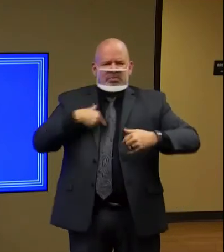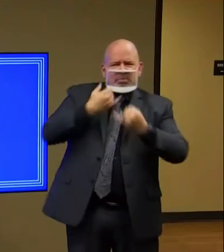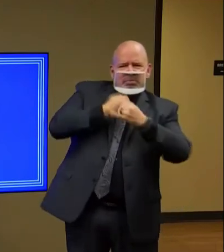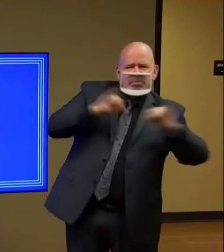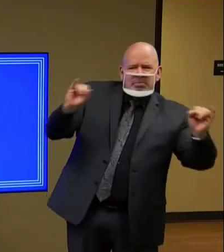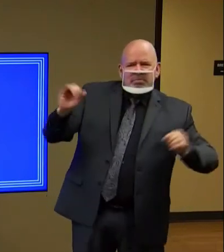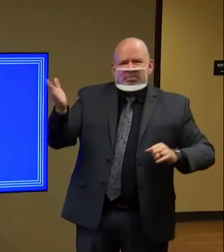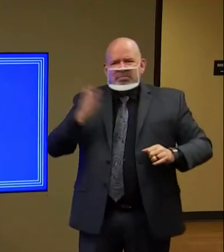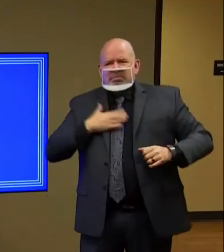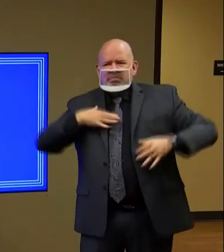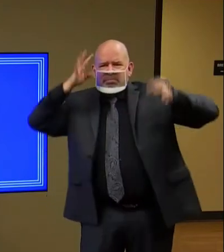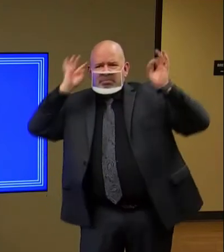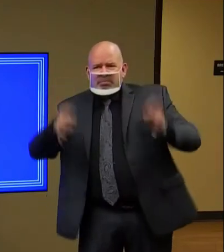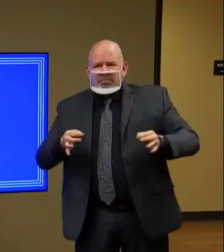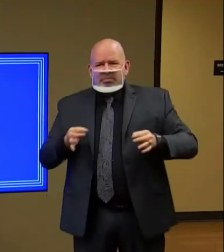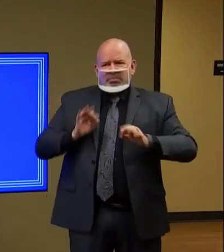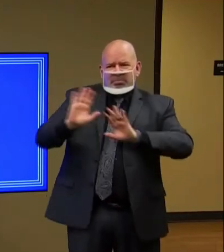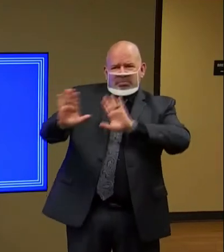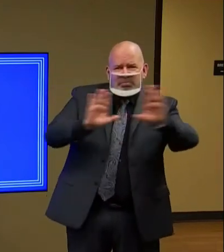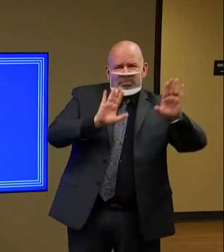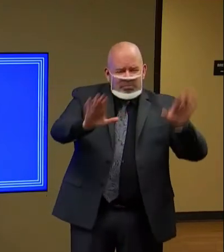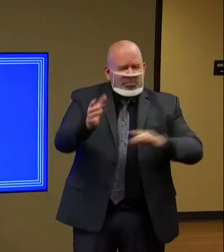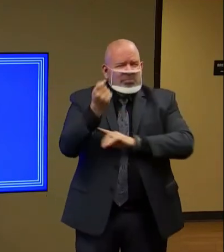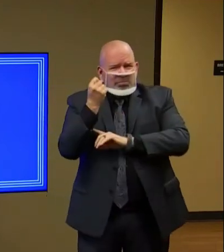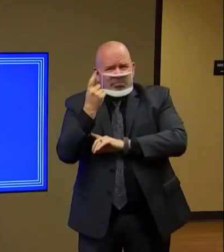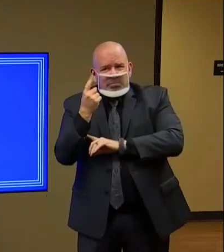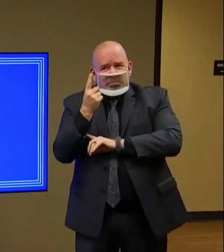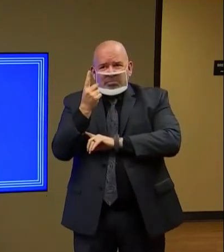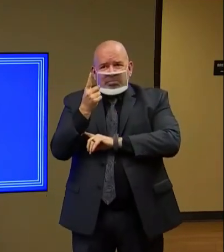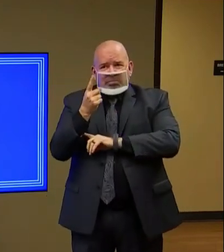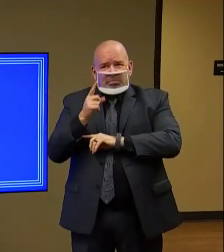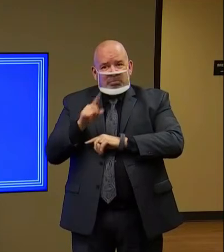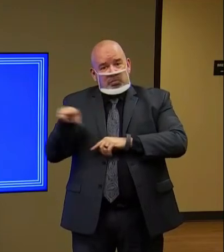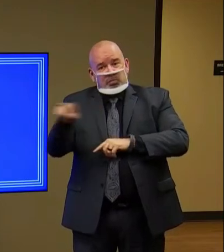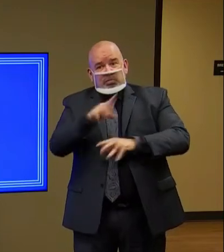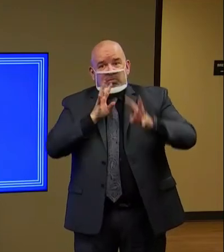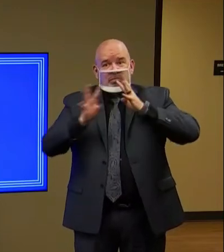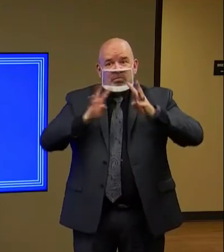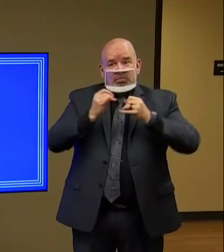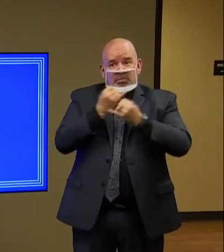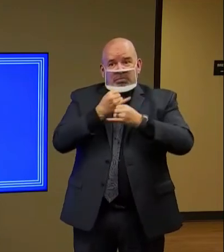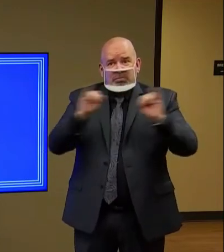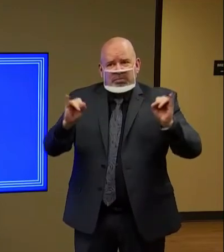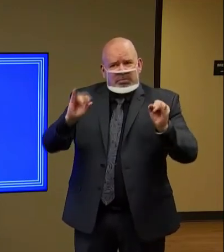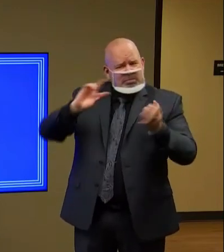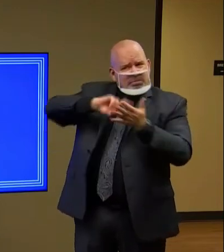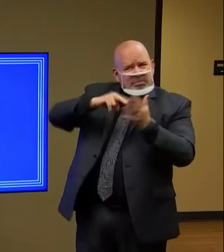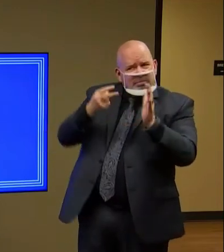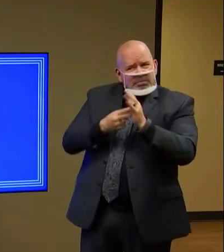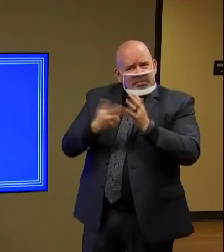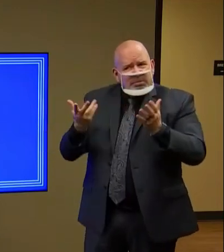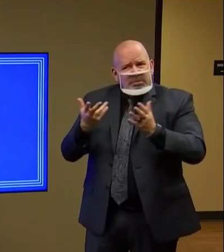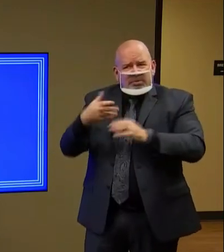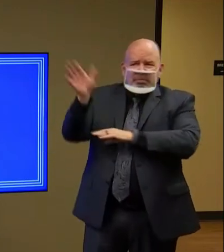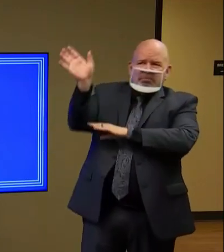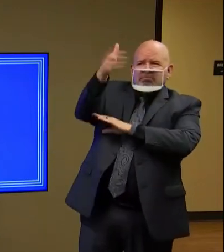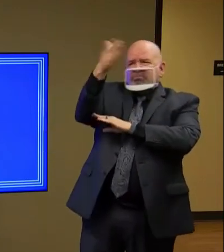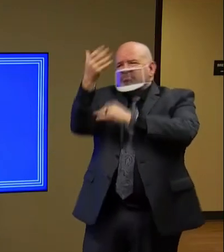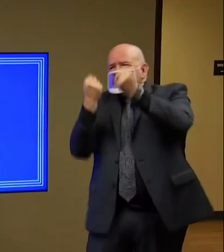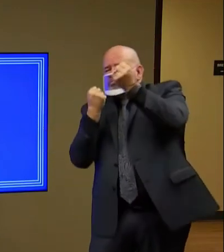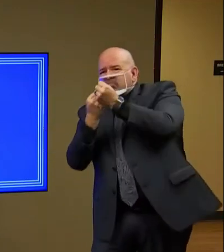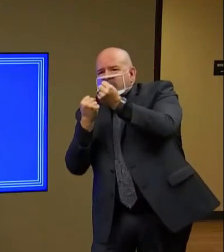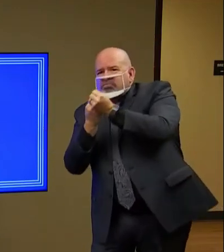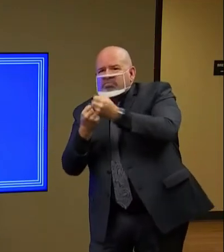patriotism. Patriotism, when we think about it, is small sacrifices for the good of the community and the country. So in past